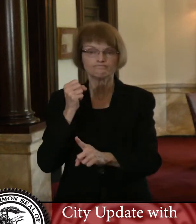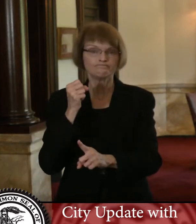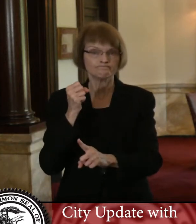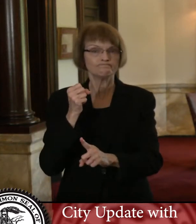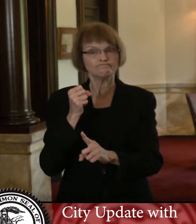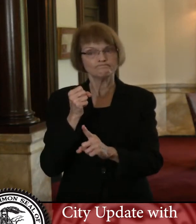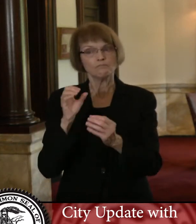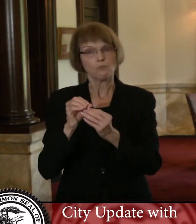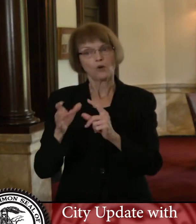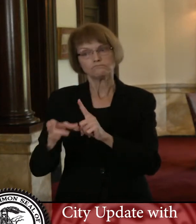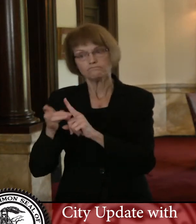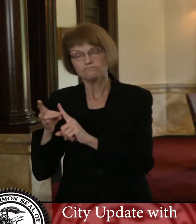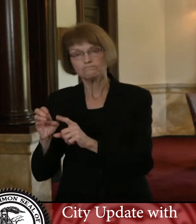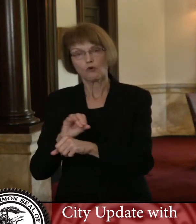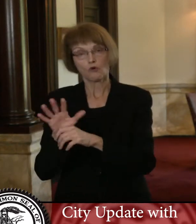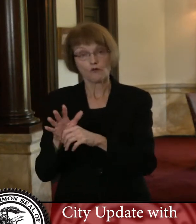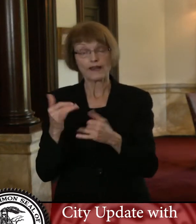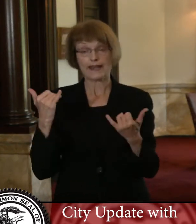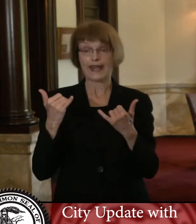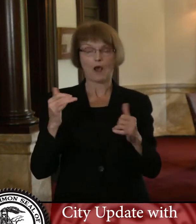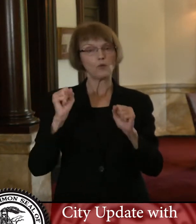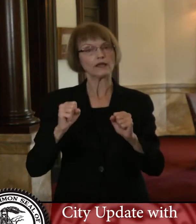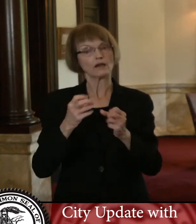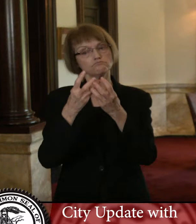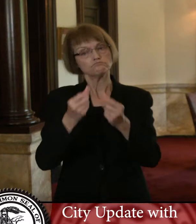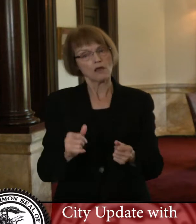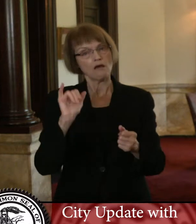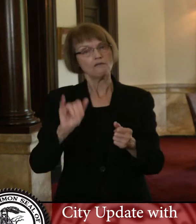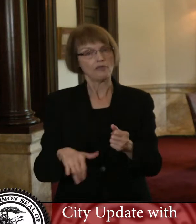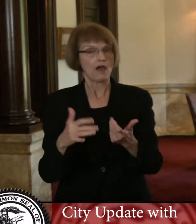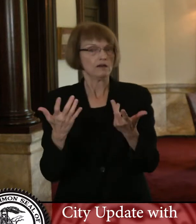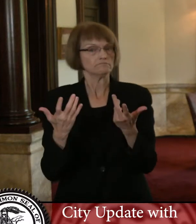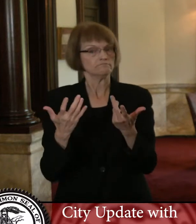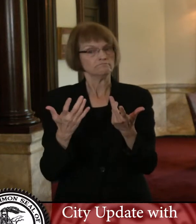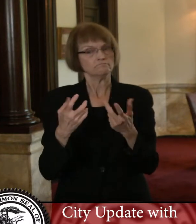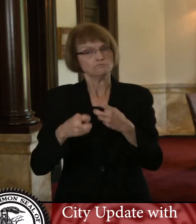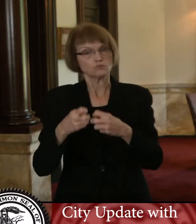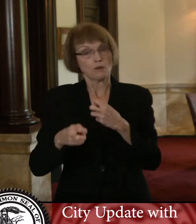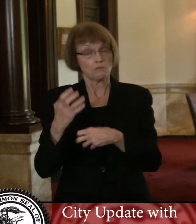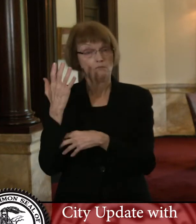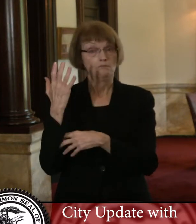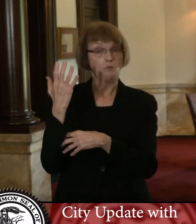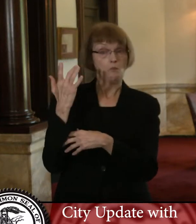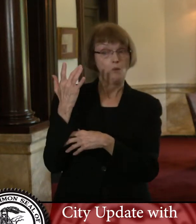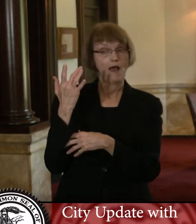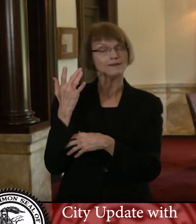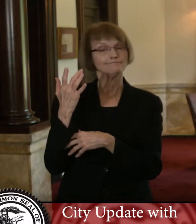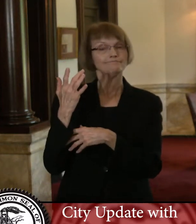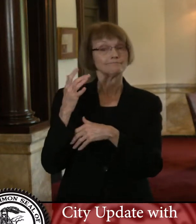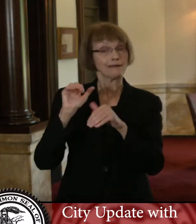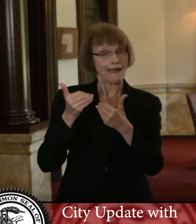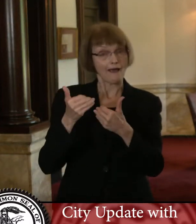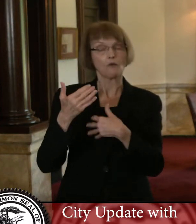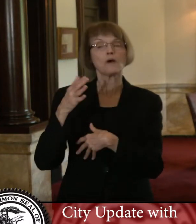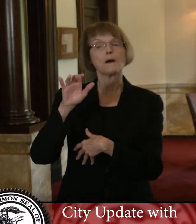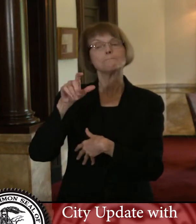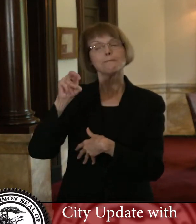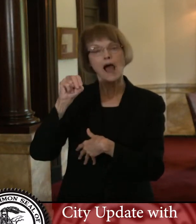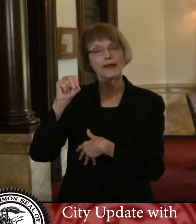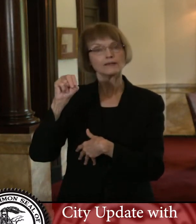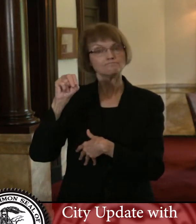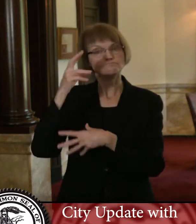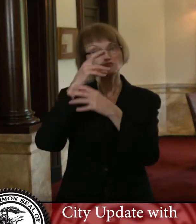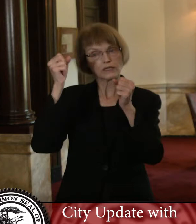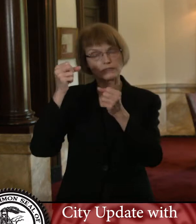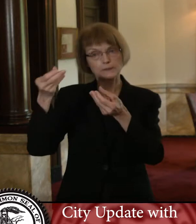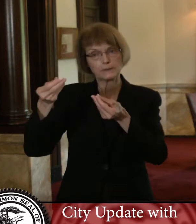to right historic wrongs with a massive influx of investment from the Biden administration. Our city is on track to receive more